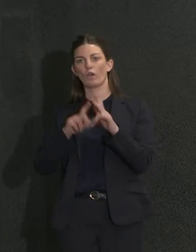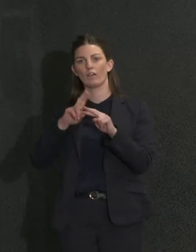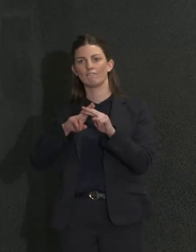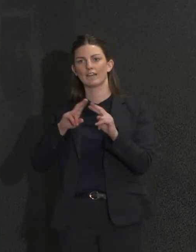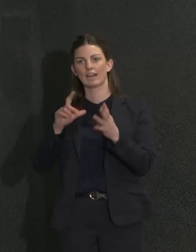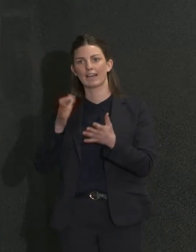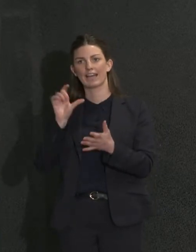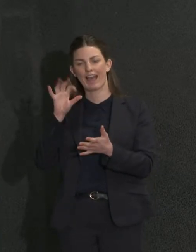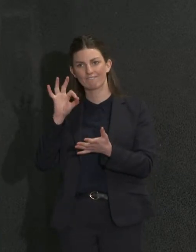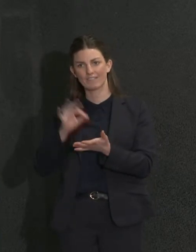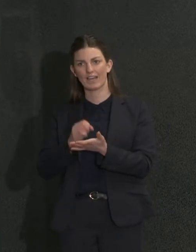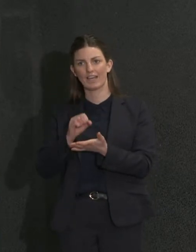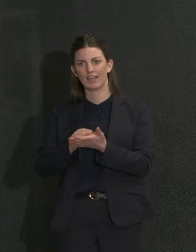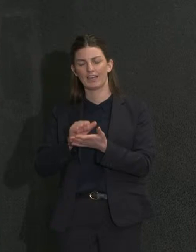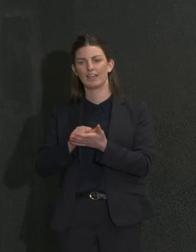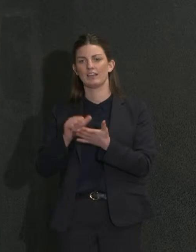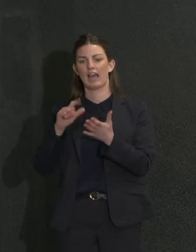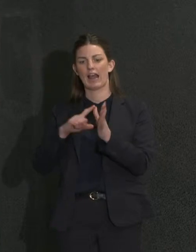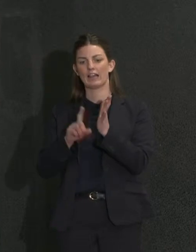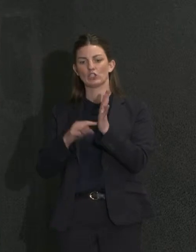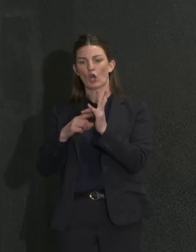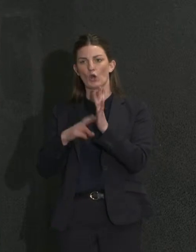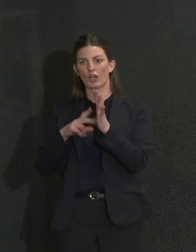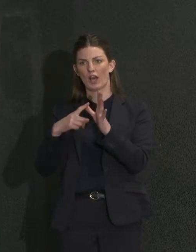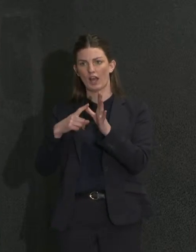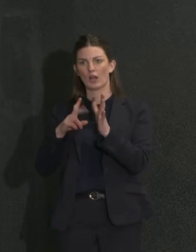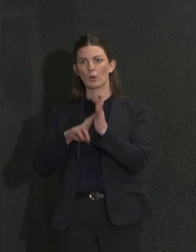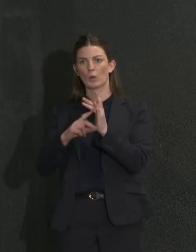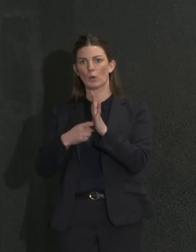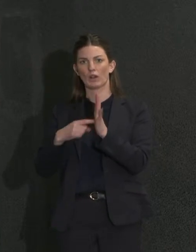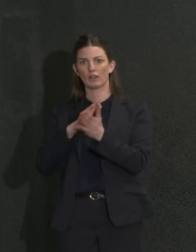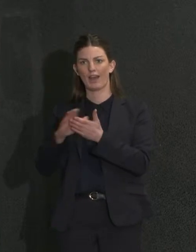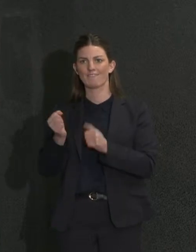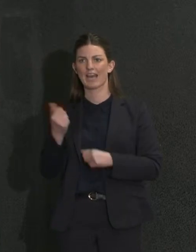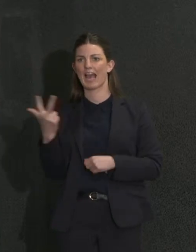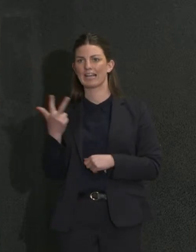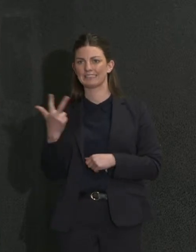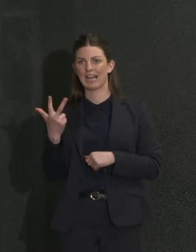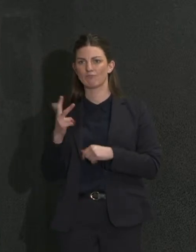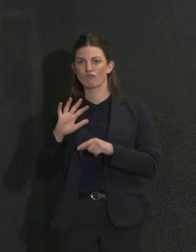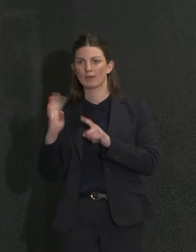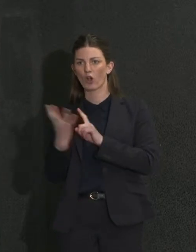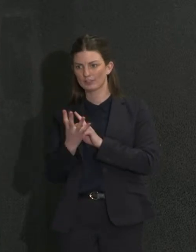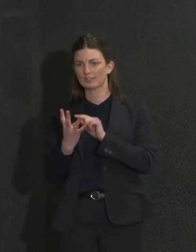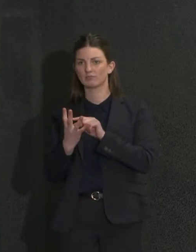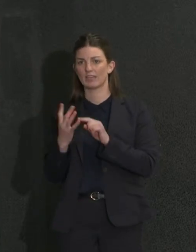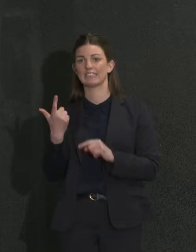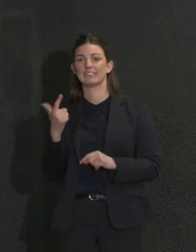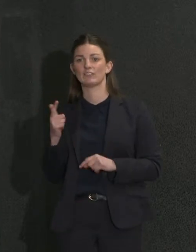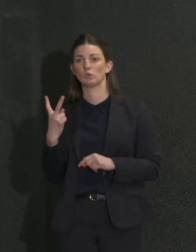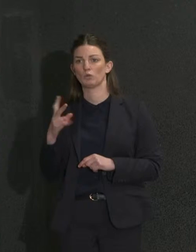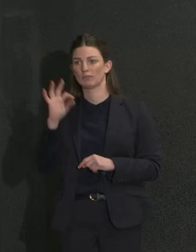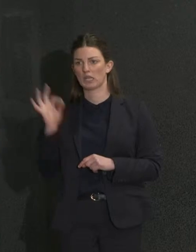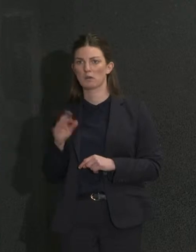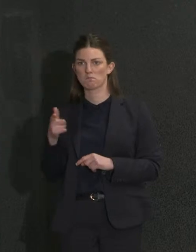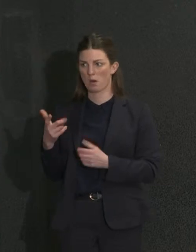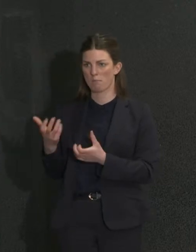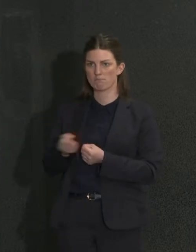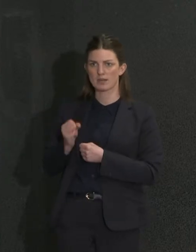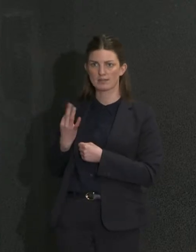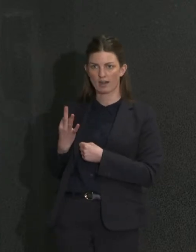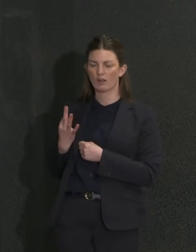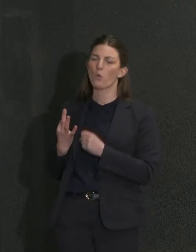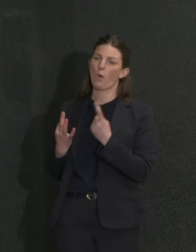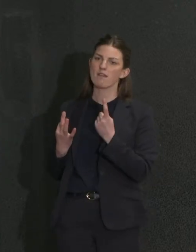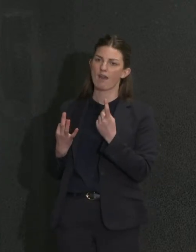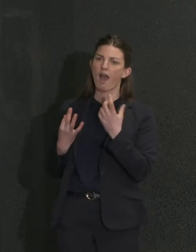Altona North, where we have 18 primary close contacts, 72% of them have returned a negative result. Of course, one